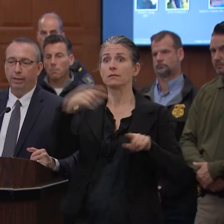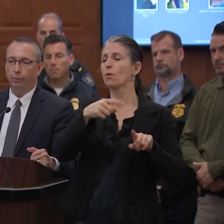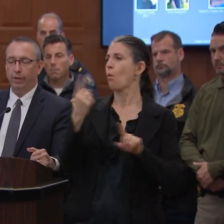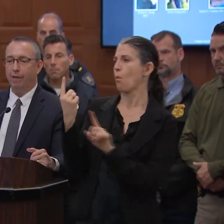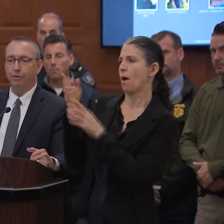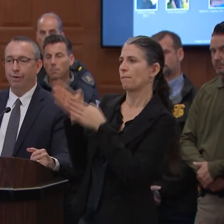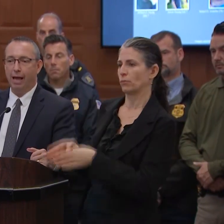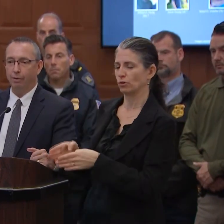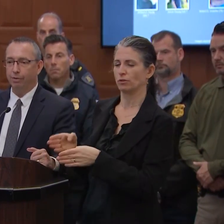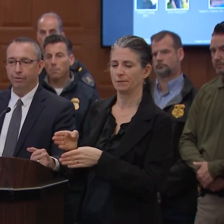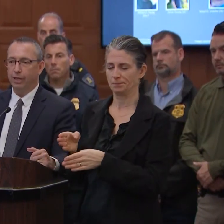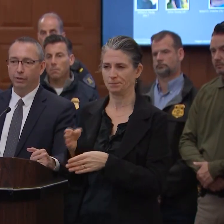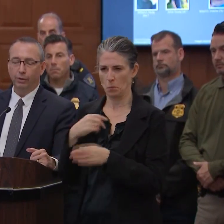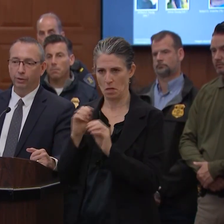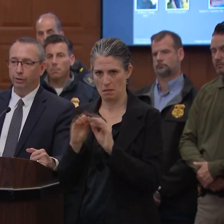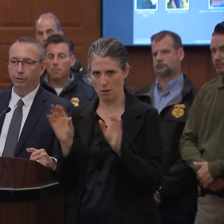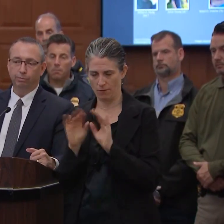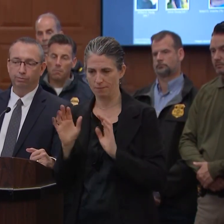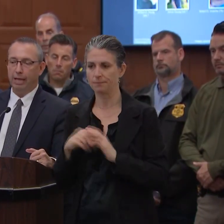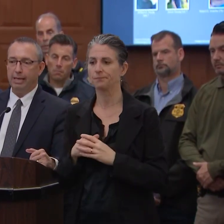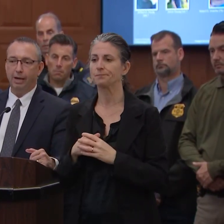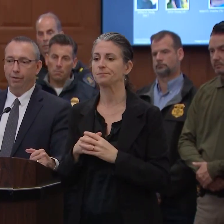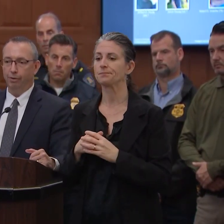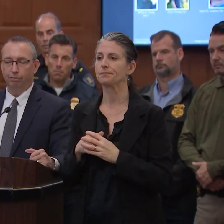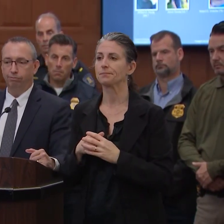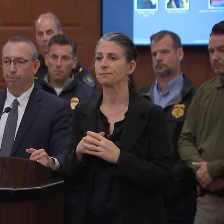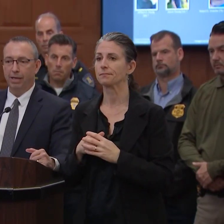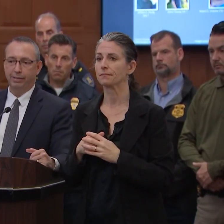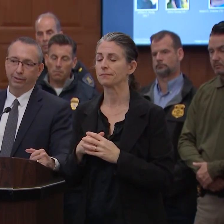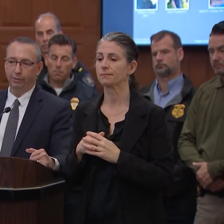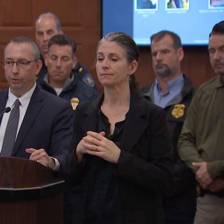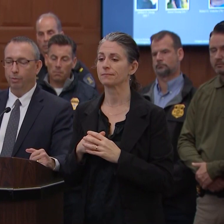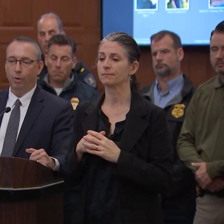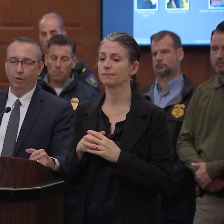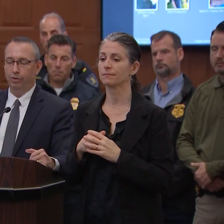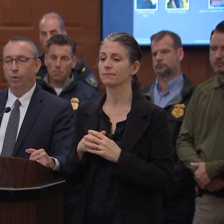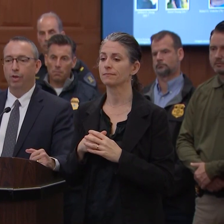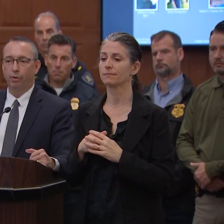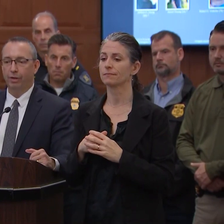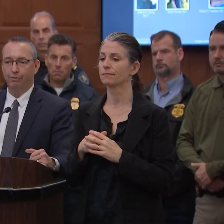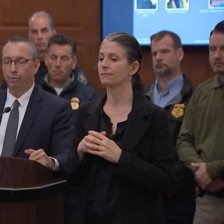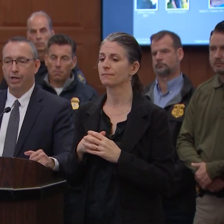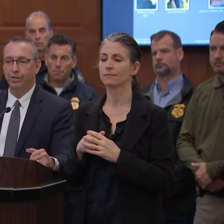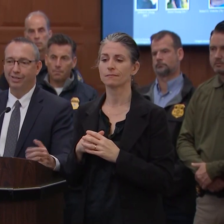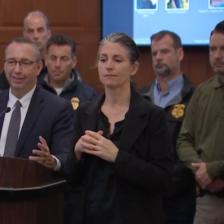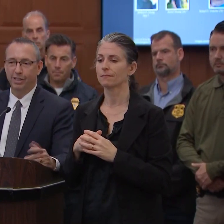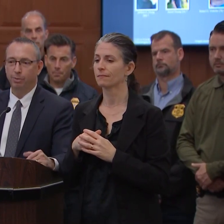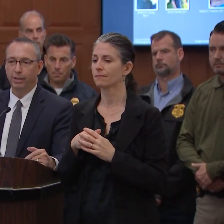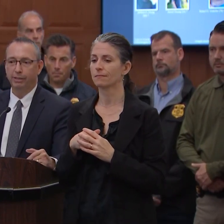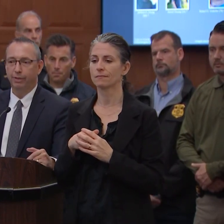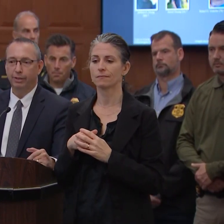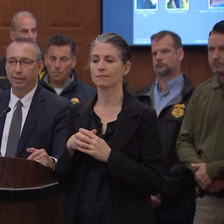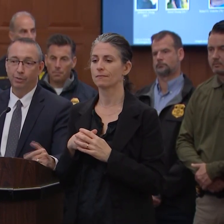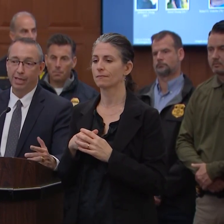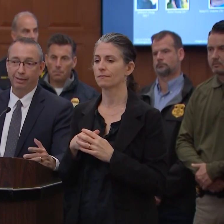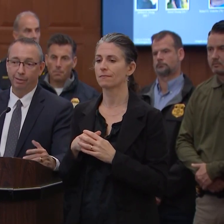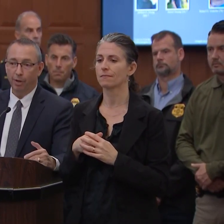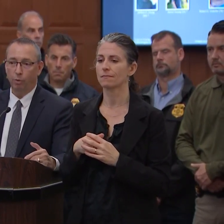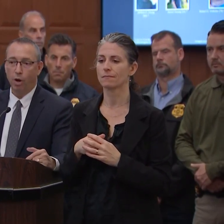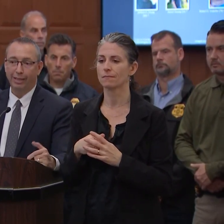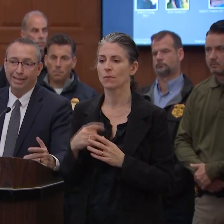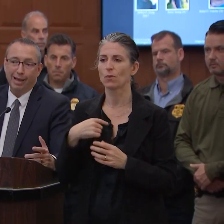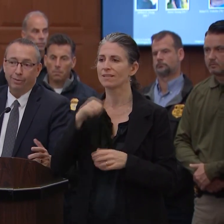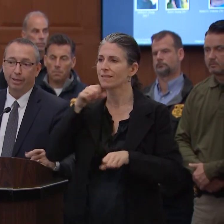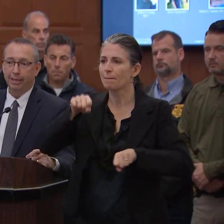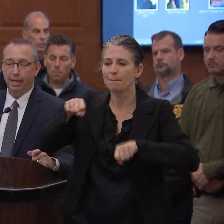two, we haven't found a vehicle or any other, a bicycle or a motor. There's no other information to lead us believe that there was anything